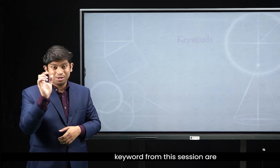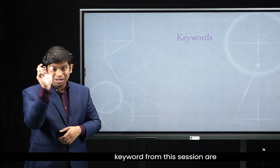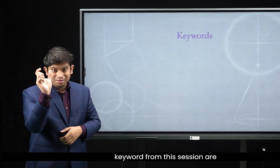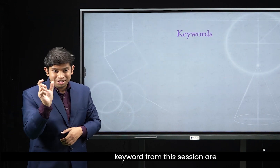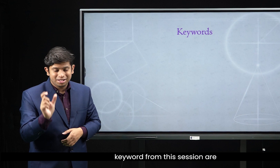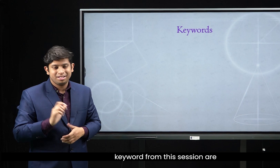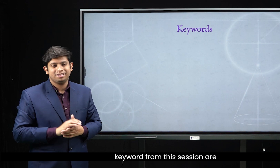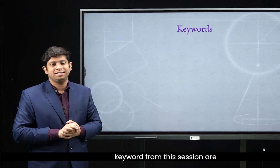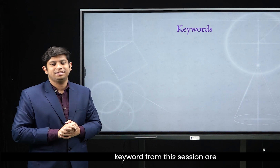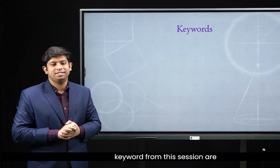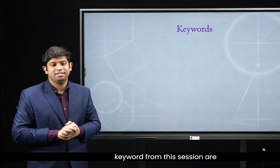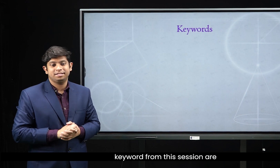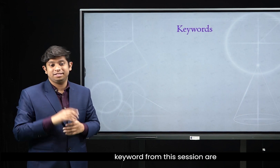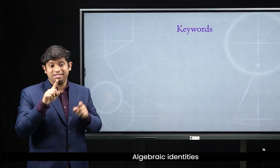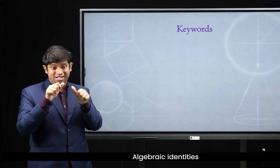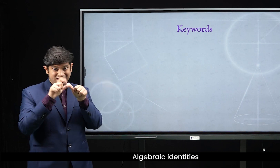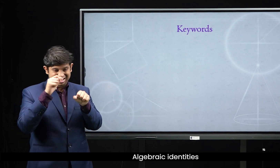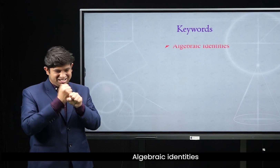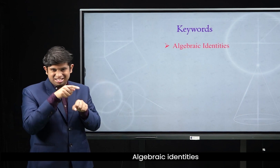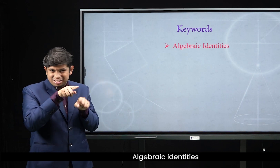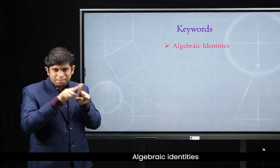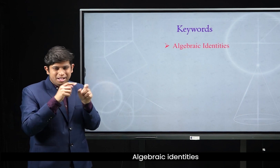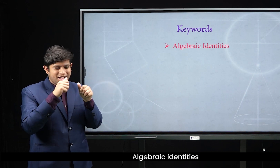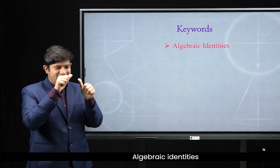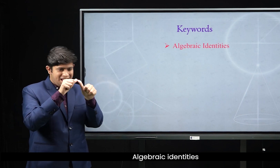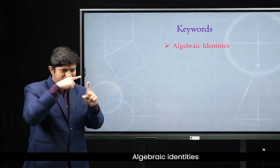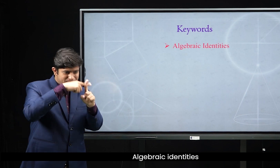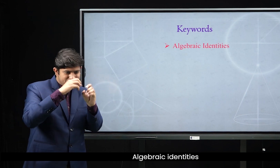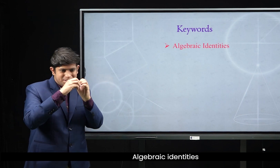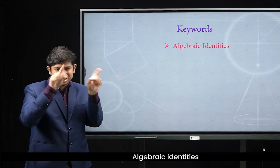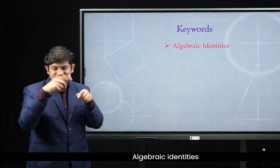Keywords from this session are algebraic identities,